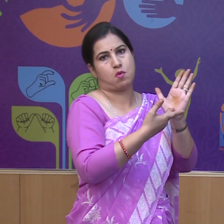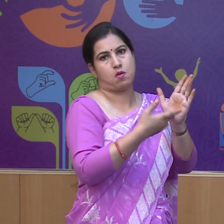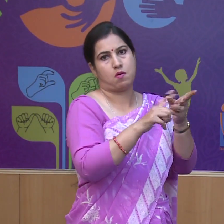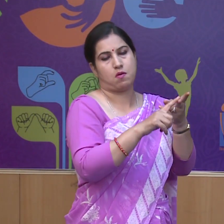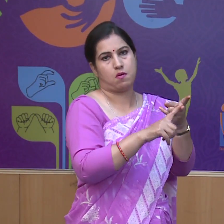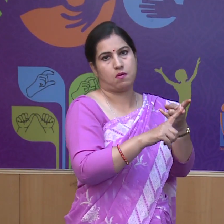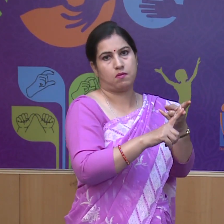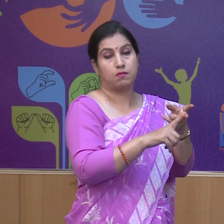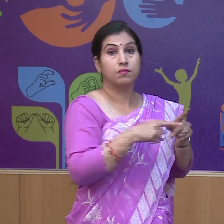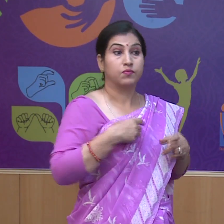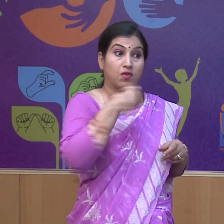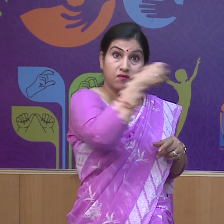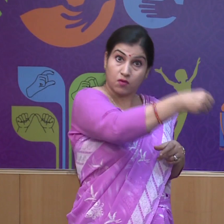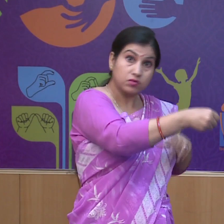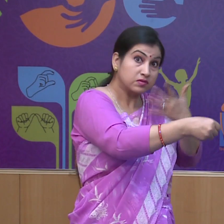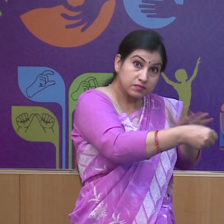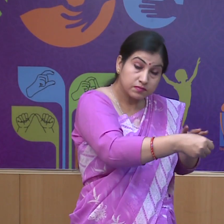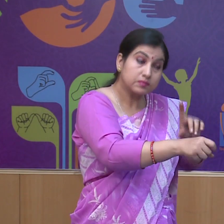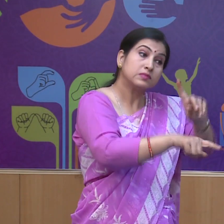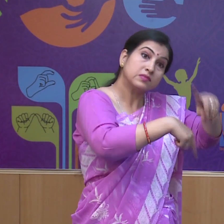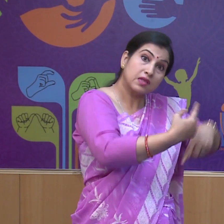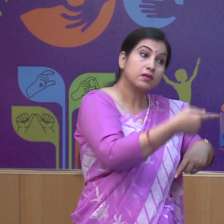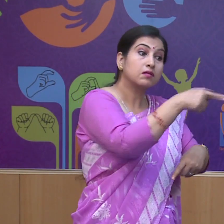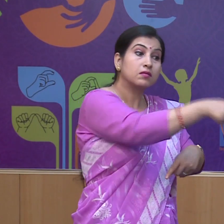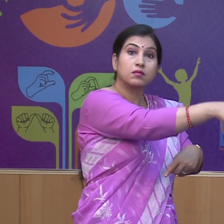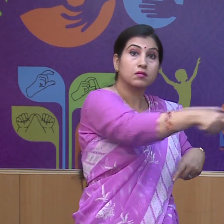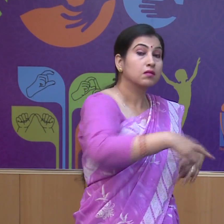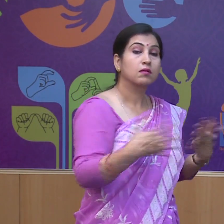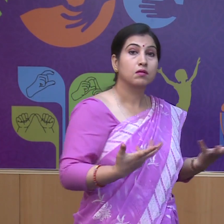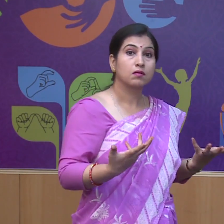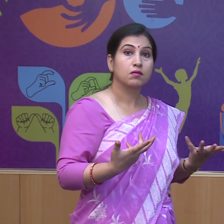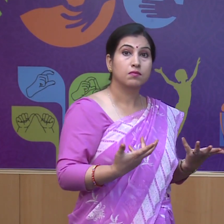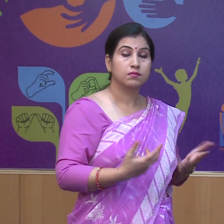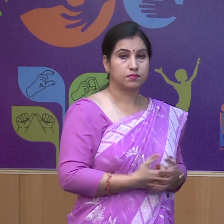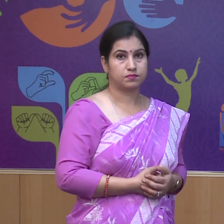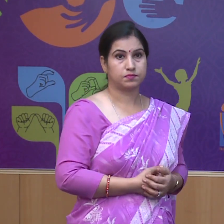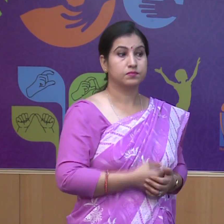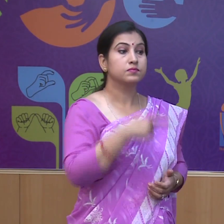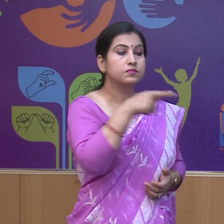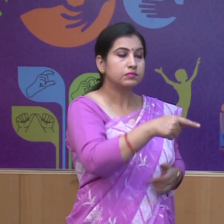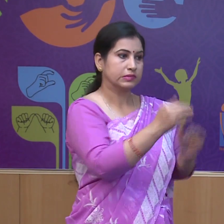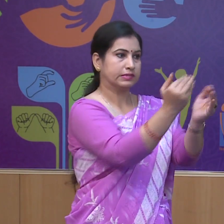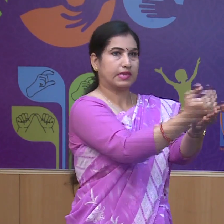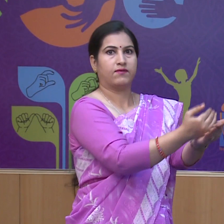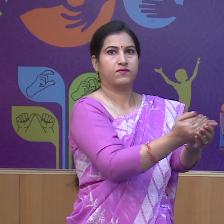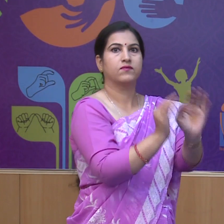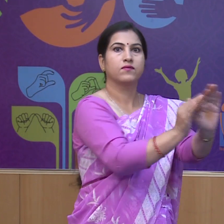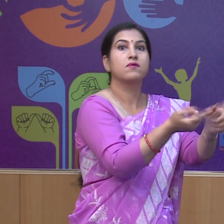In return, the British were to protect